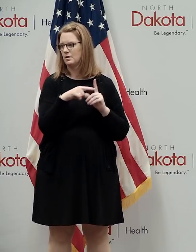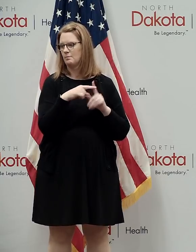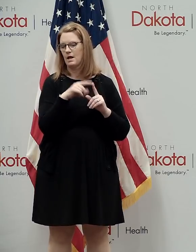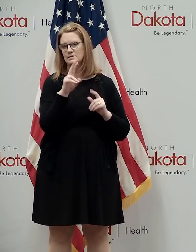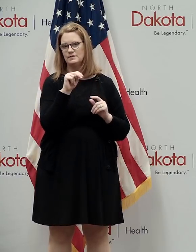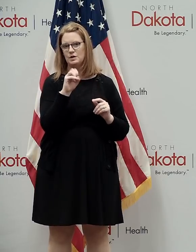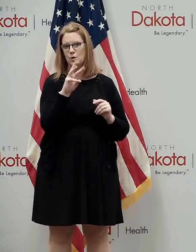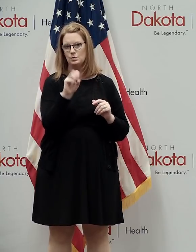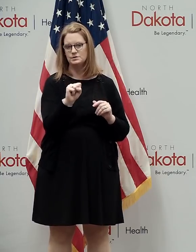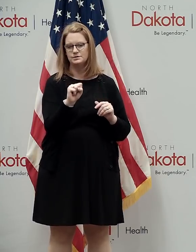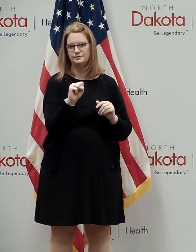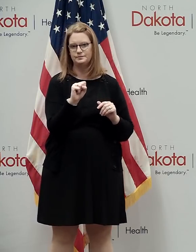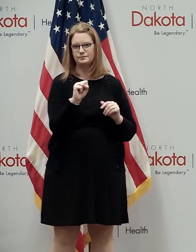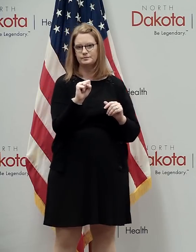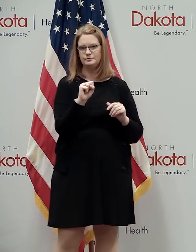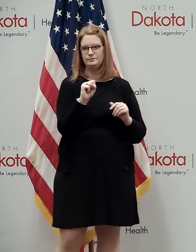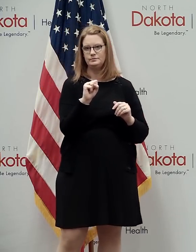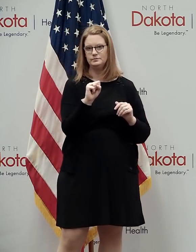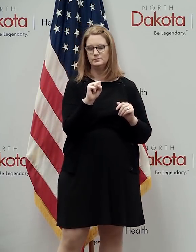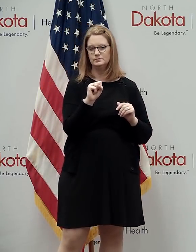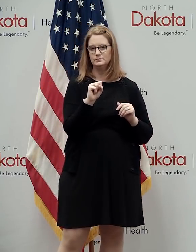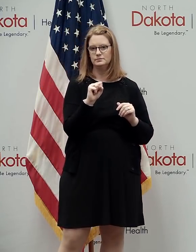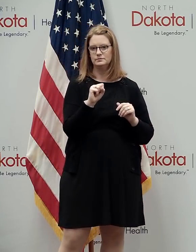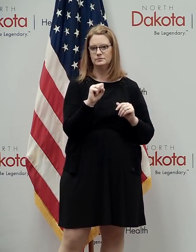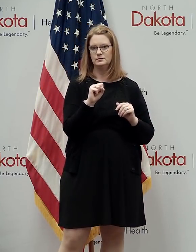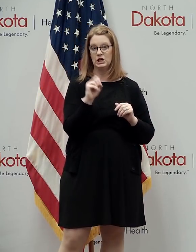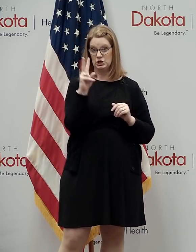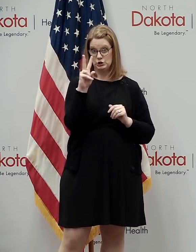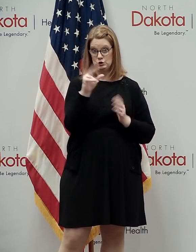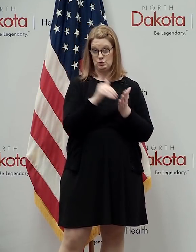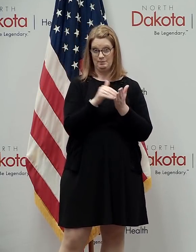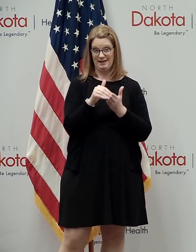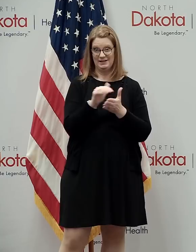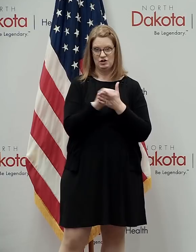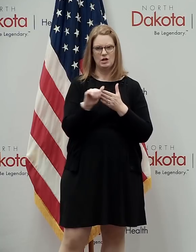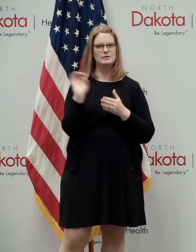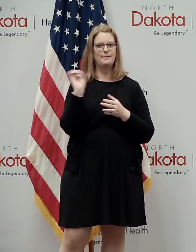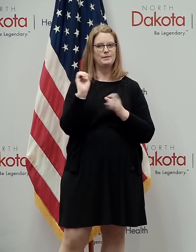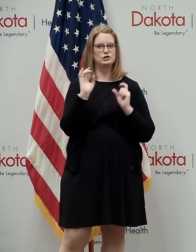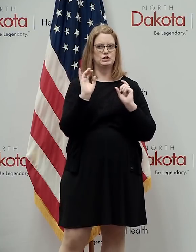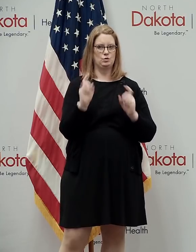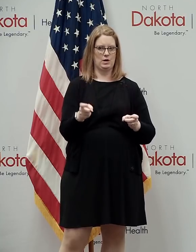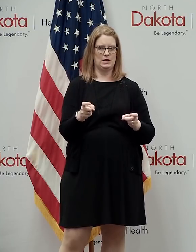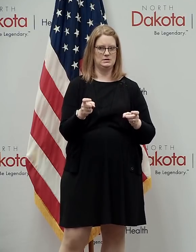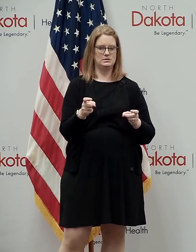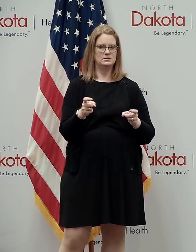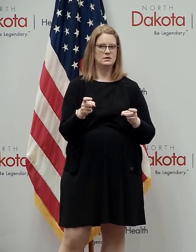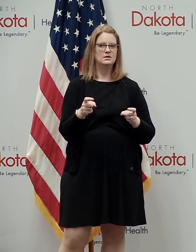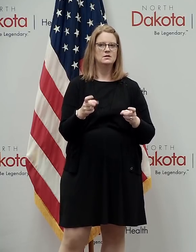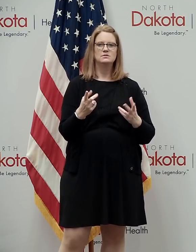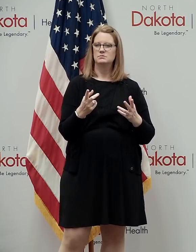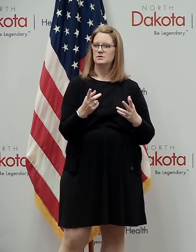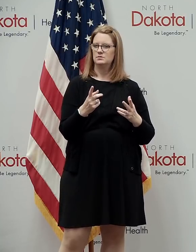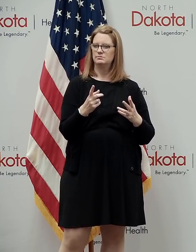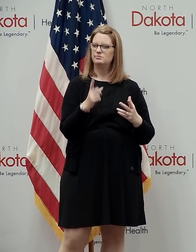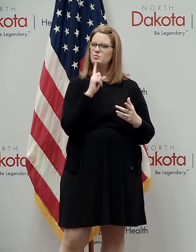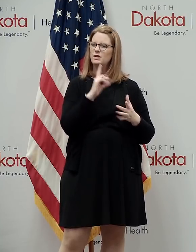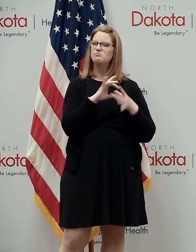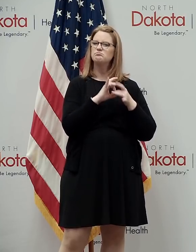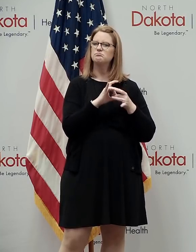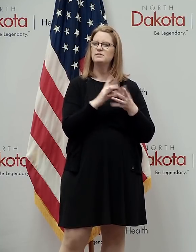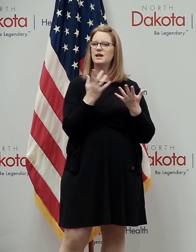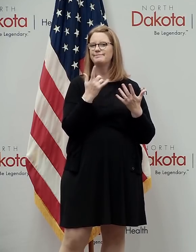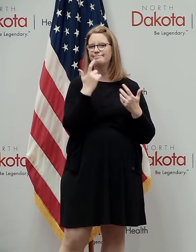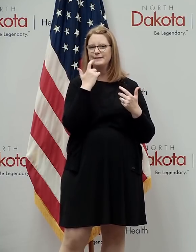here related to $2 million emergency grants related to addressing mental and substance